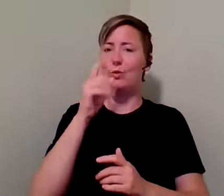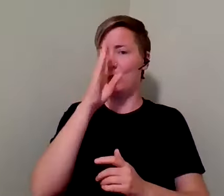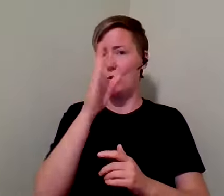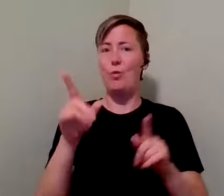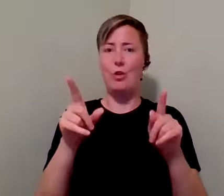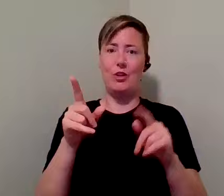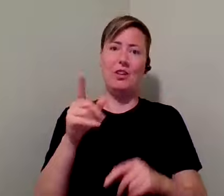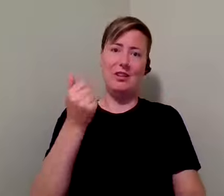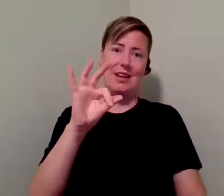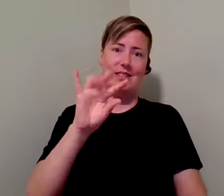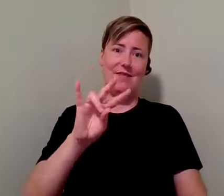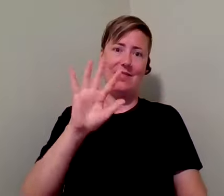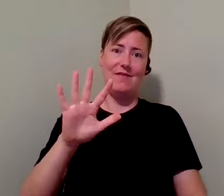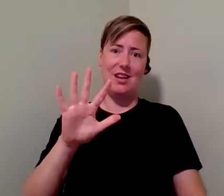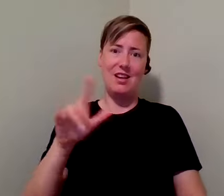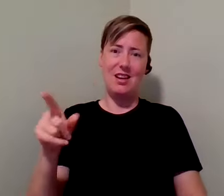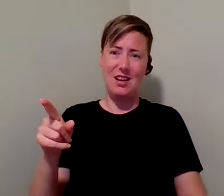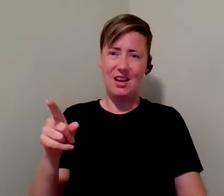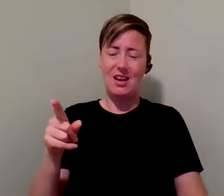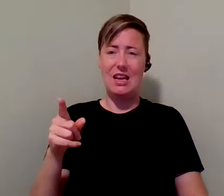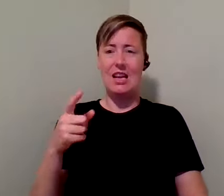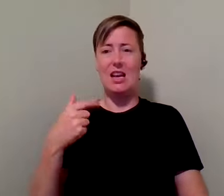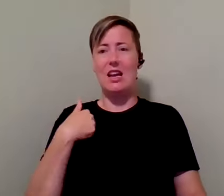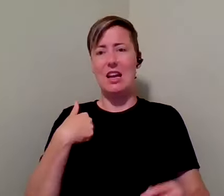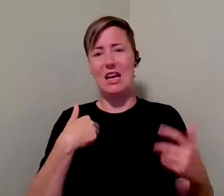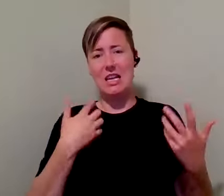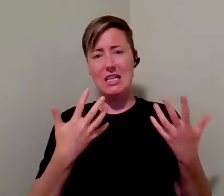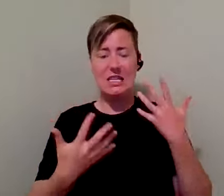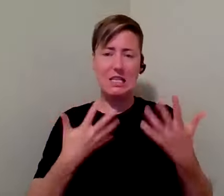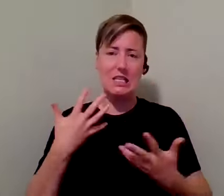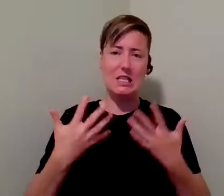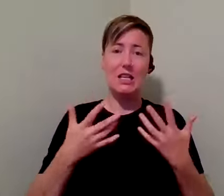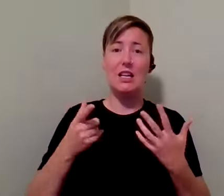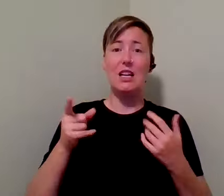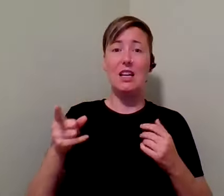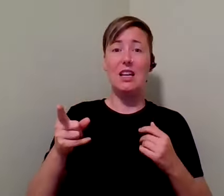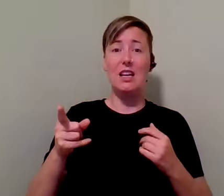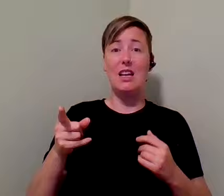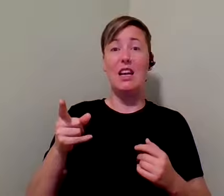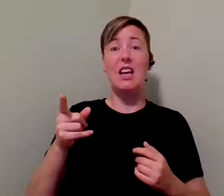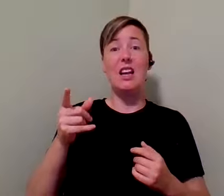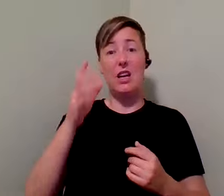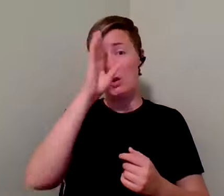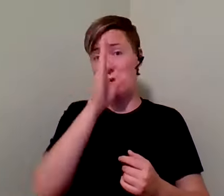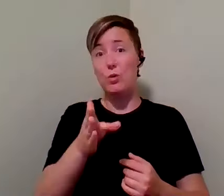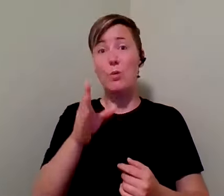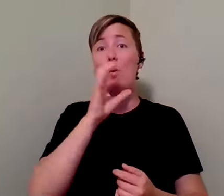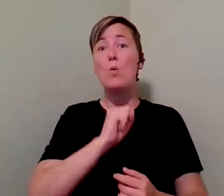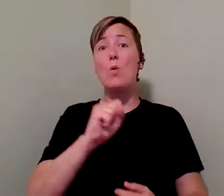guy destroyed my last argument for being in AA because he got sober at the age of 20. And when I met him, he was 16